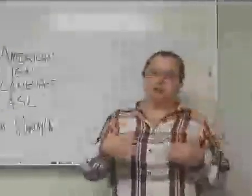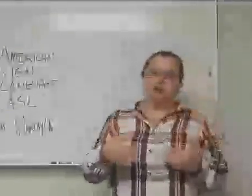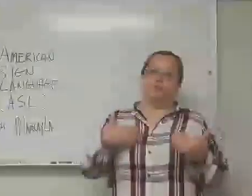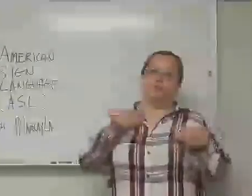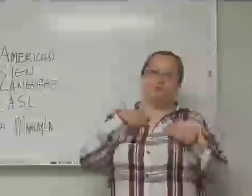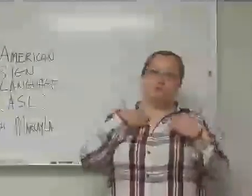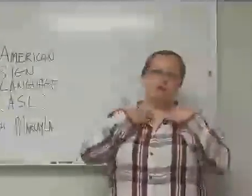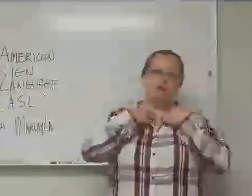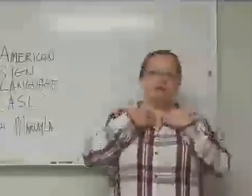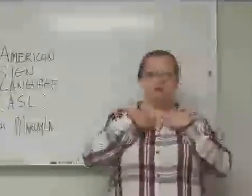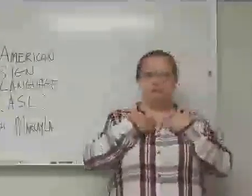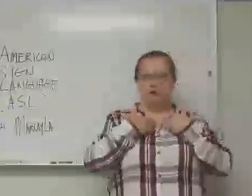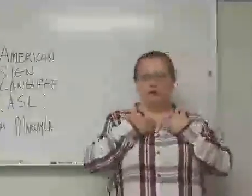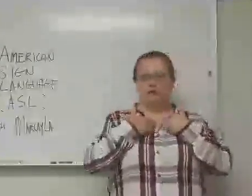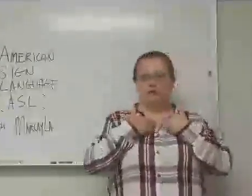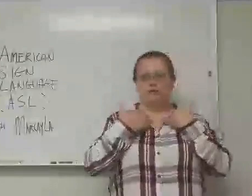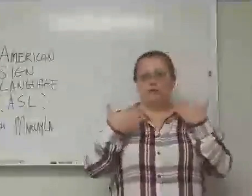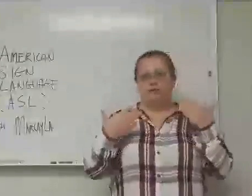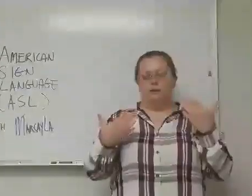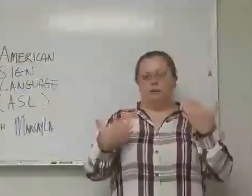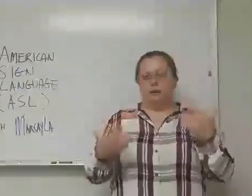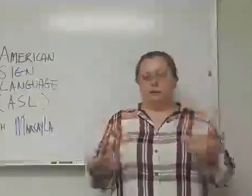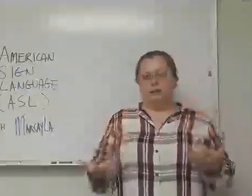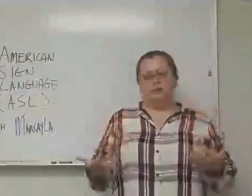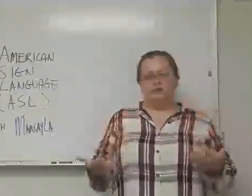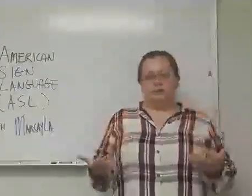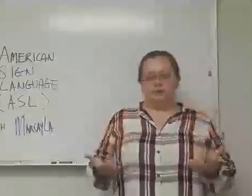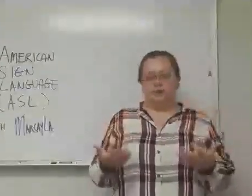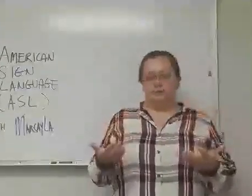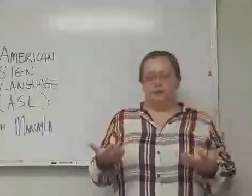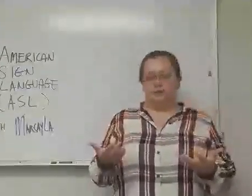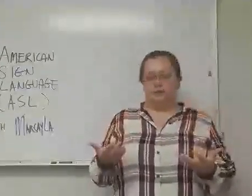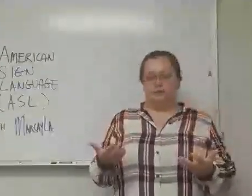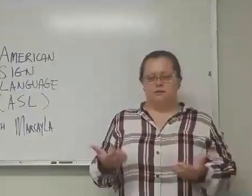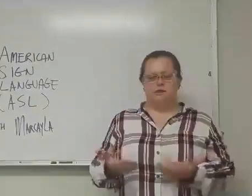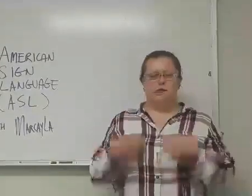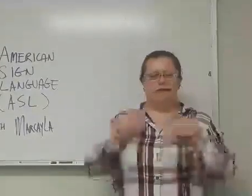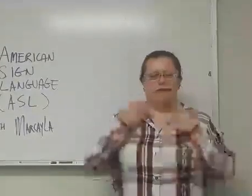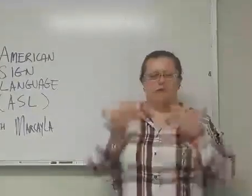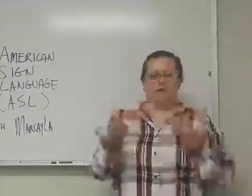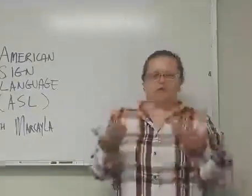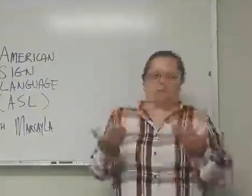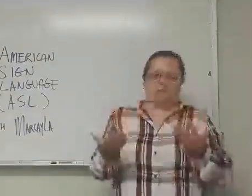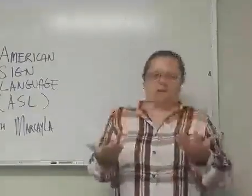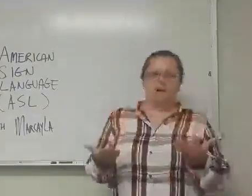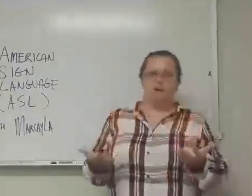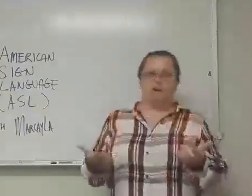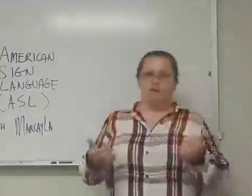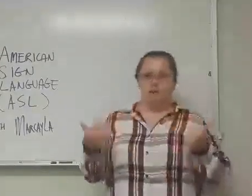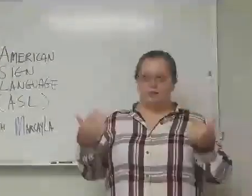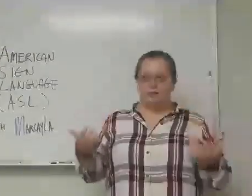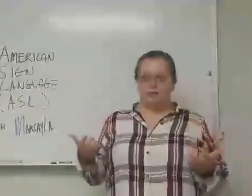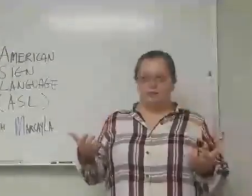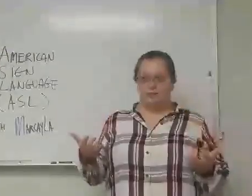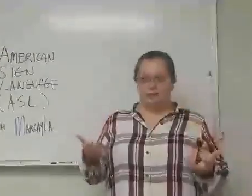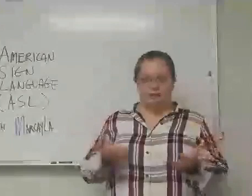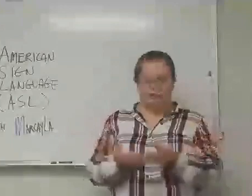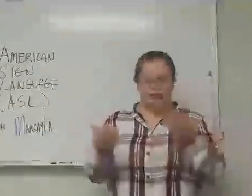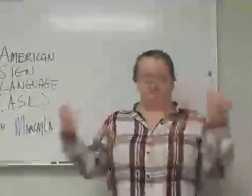ASL, except you're not using your voice, because it's not a verbal language, it's a hand